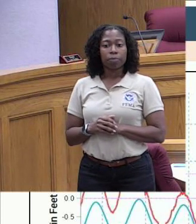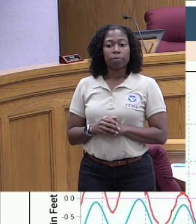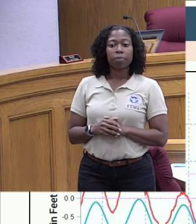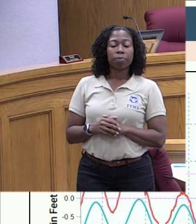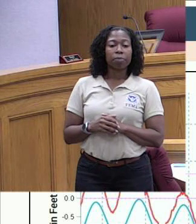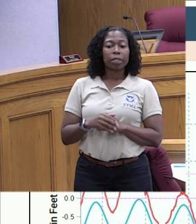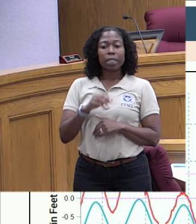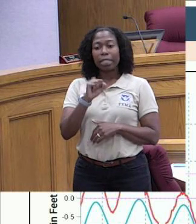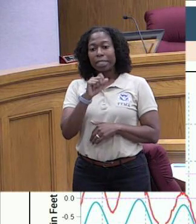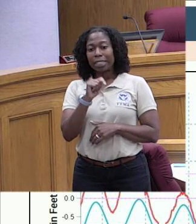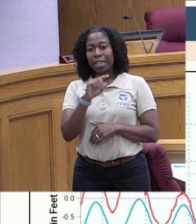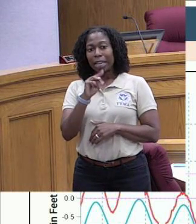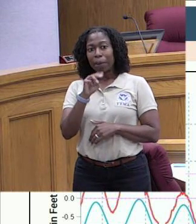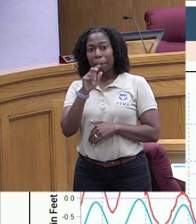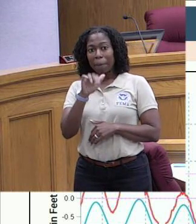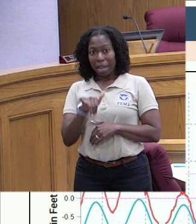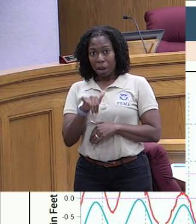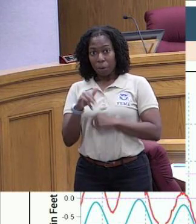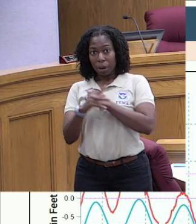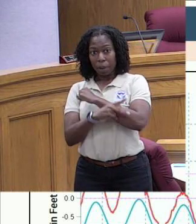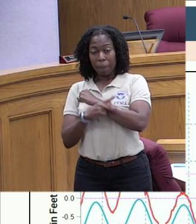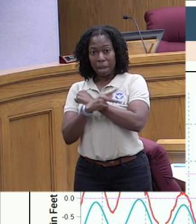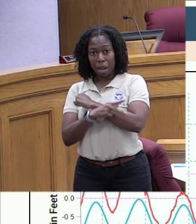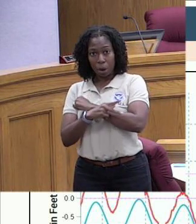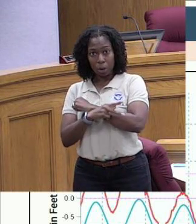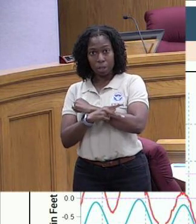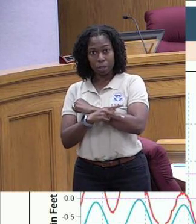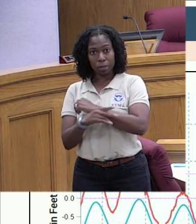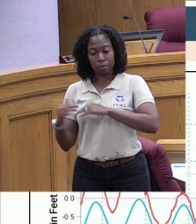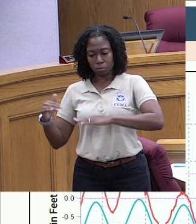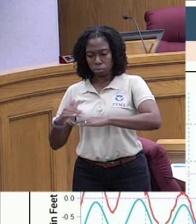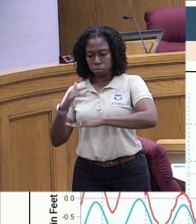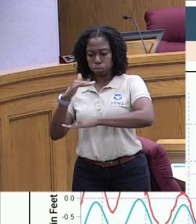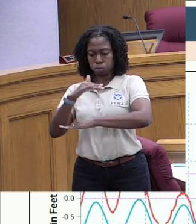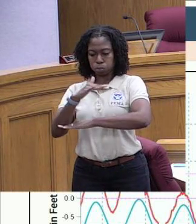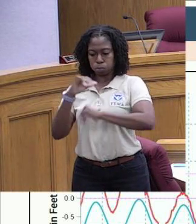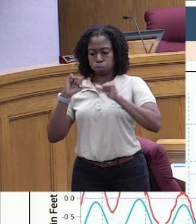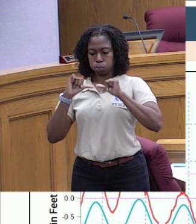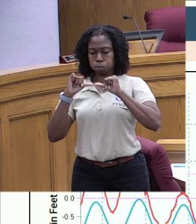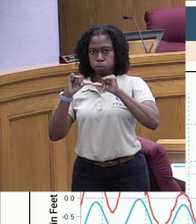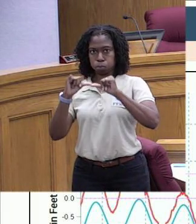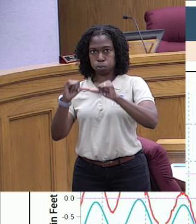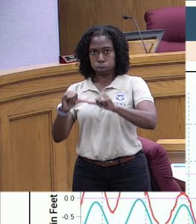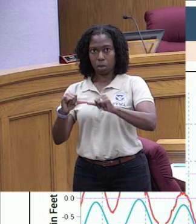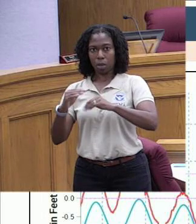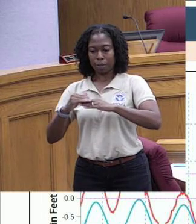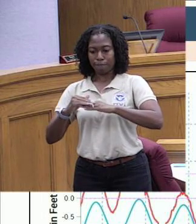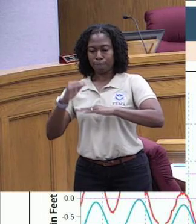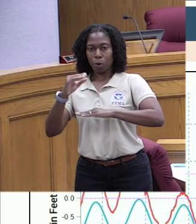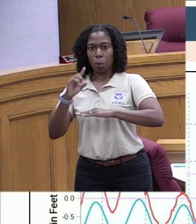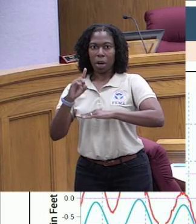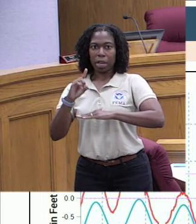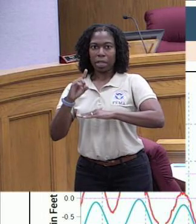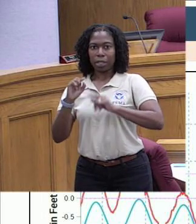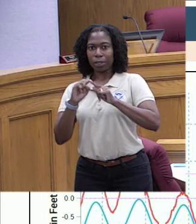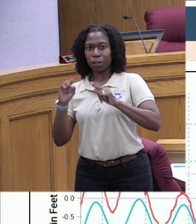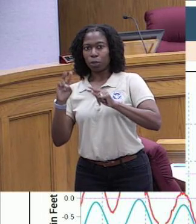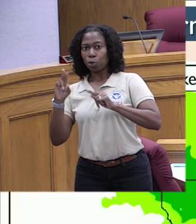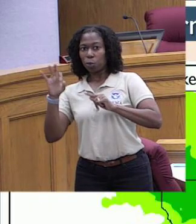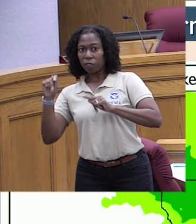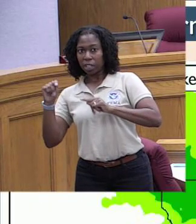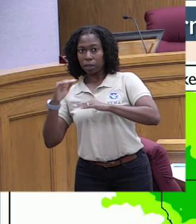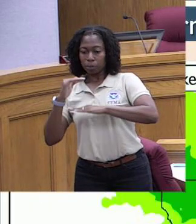in St. Mary Parish, the tides will be basically holding steady, running 1 to 2 feet above normal through the remainder of this